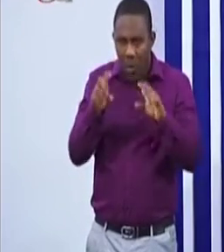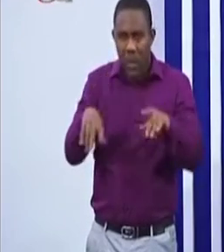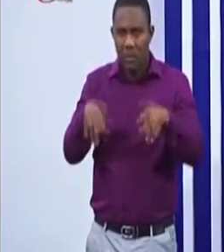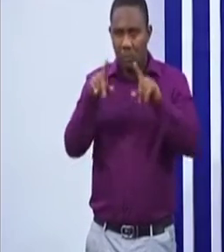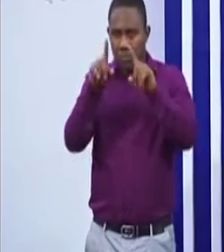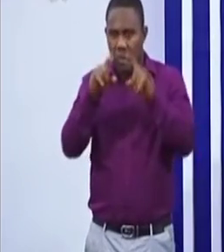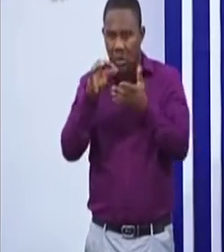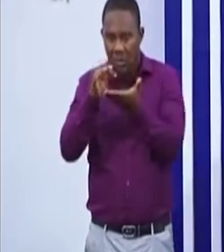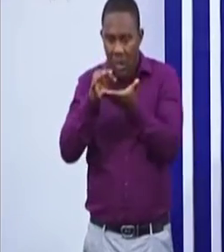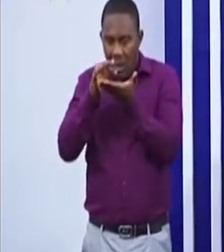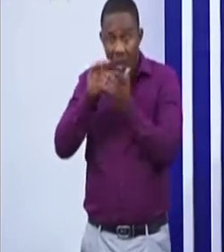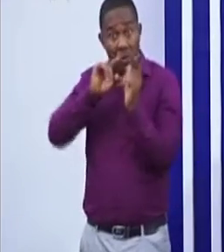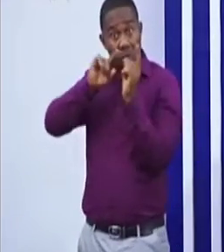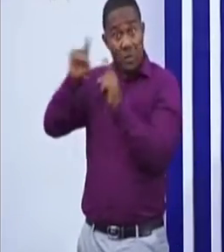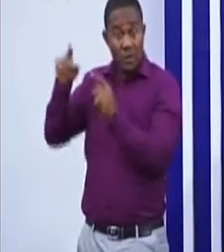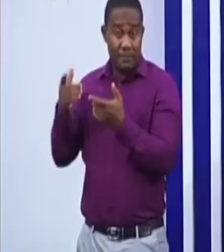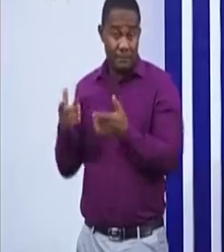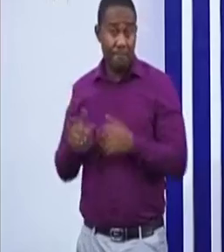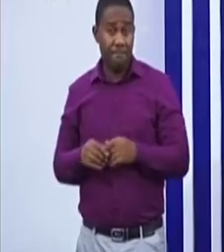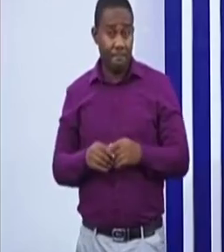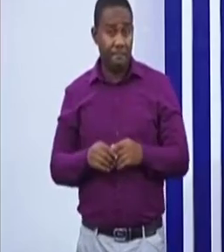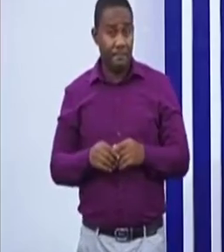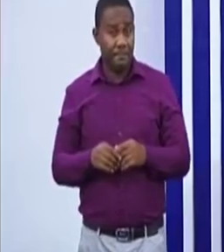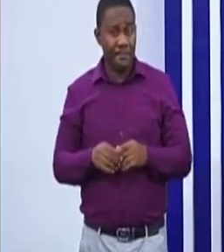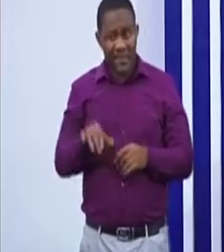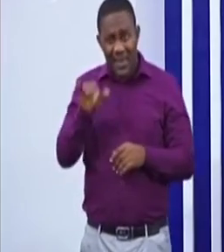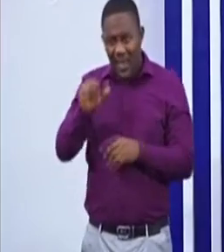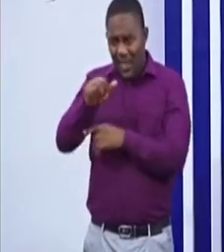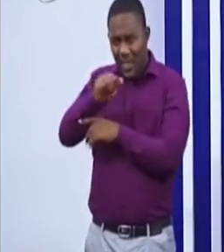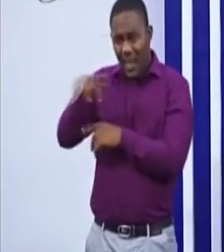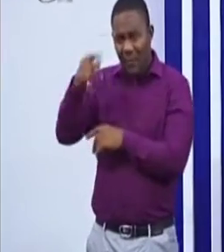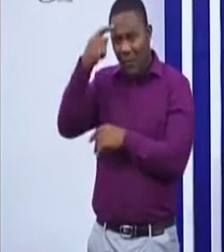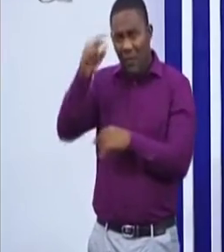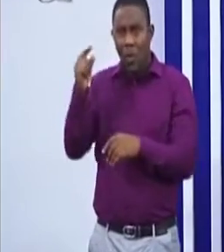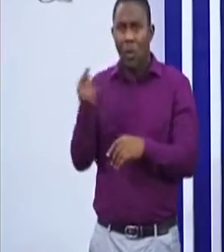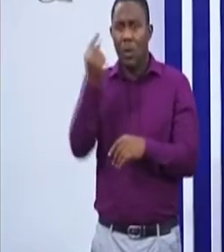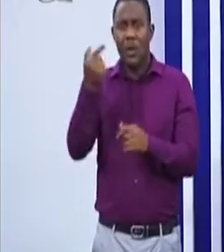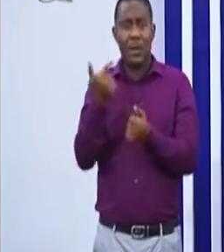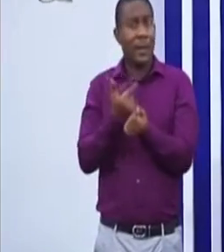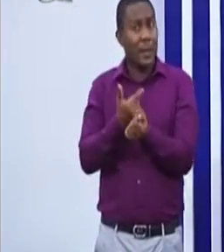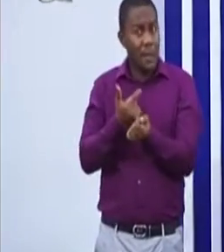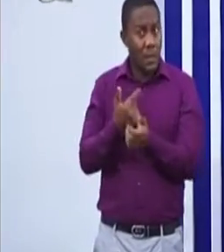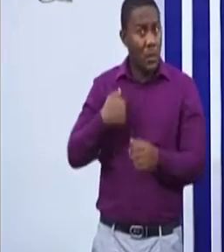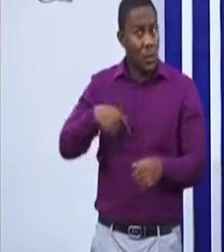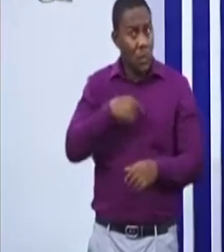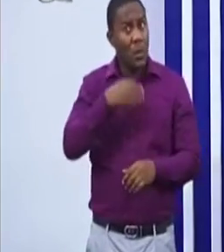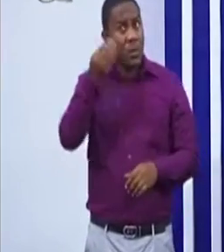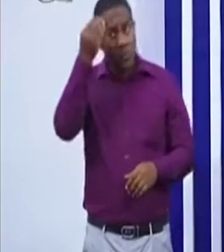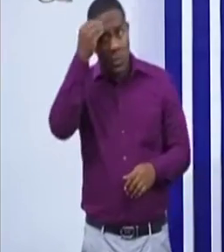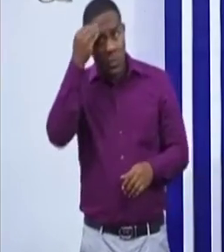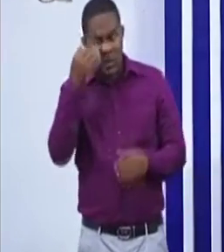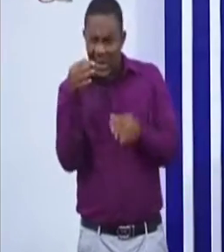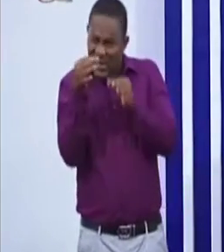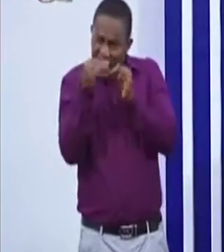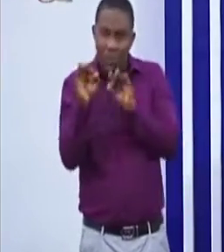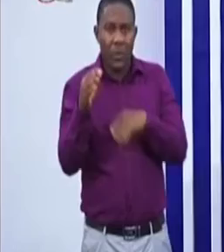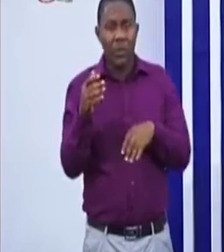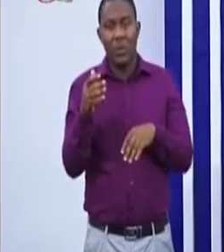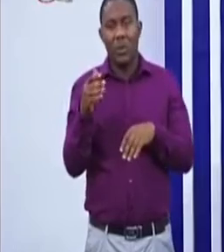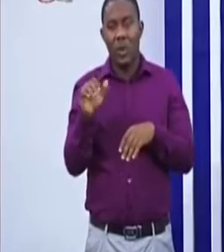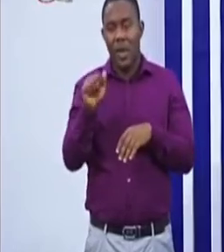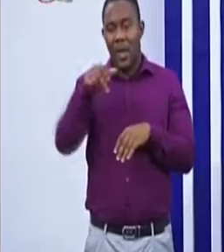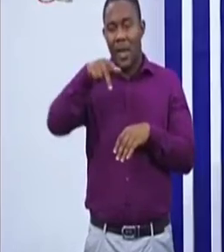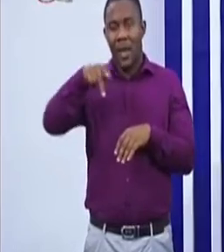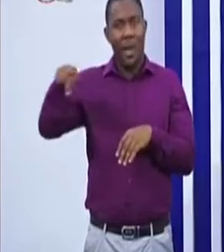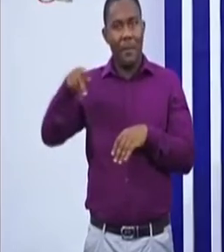wɔn sample no yɛyɛ ma Ghana enti yɛnim sɛ deɛ yɛasetena mu esitie enti yɛayɛ simple app